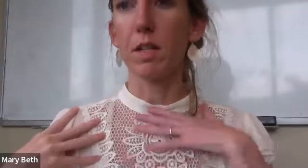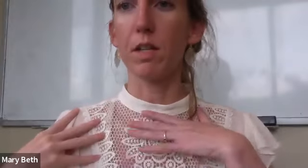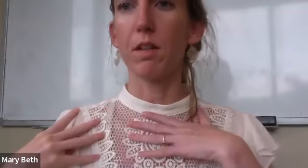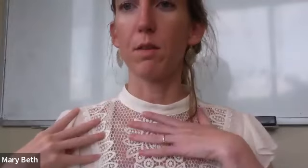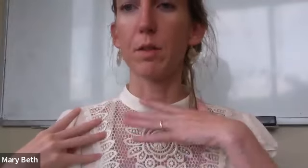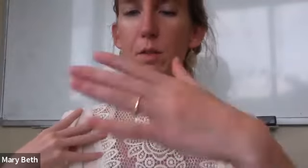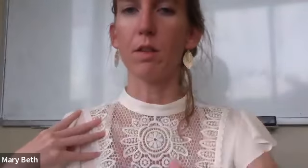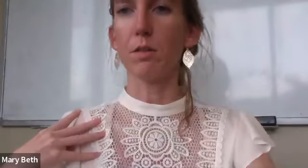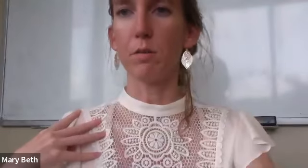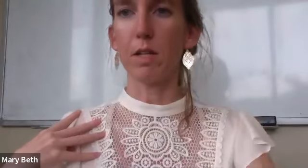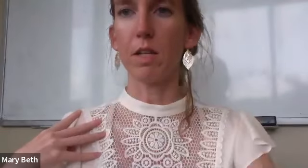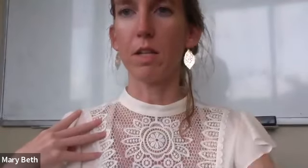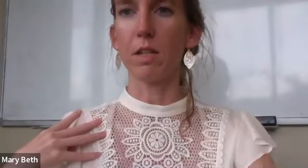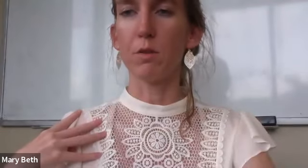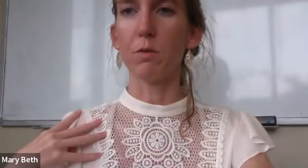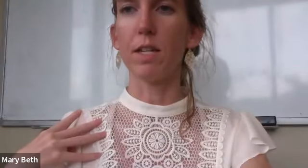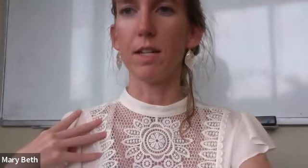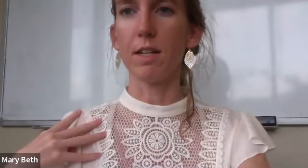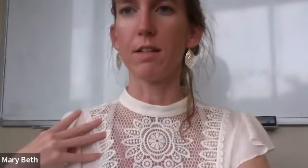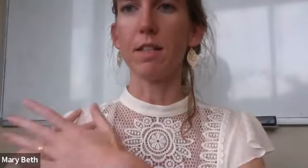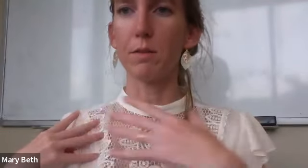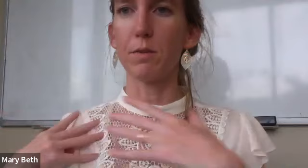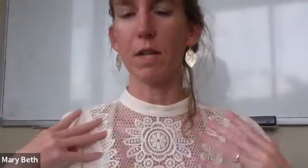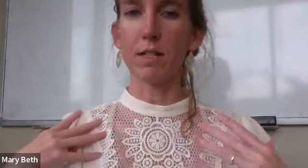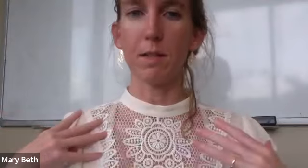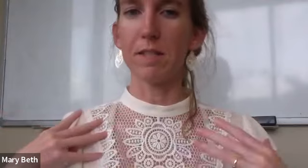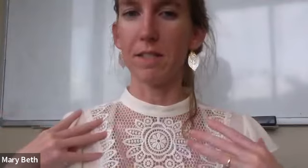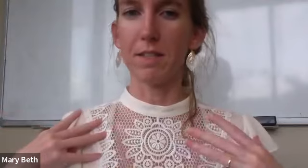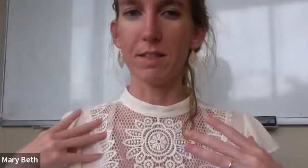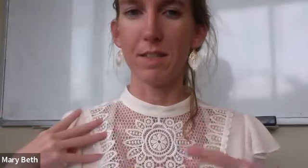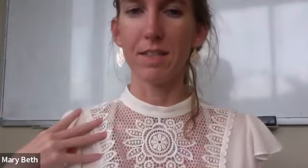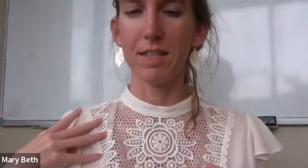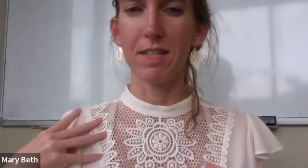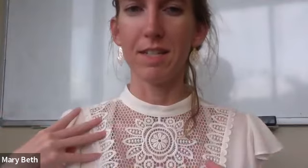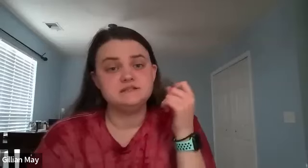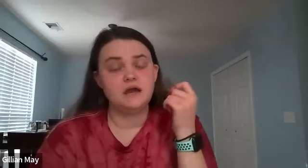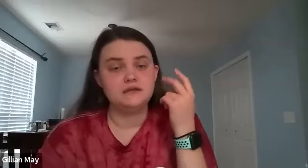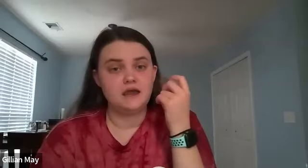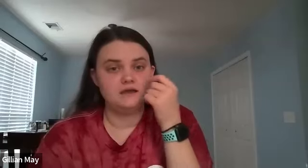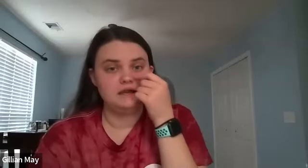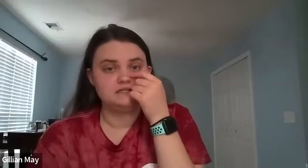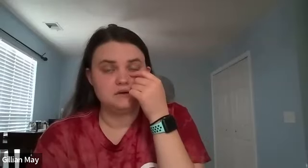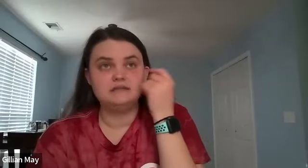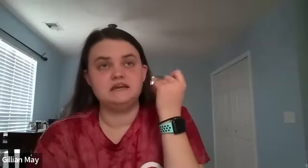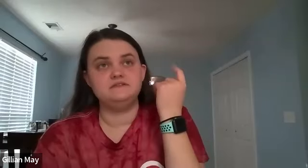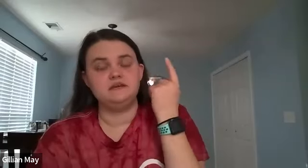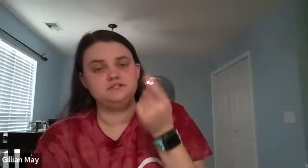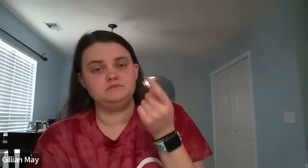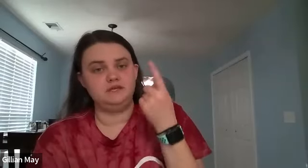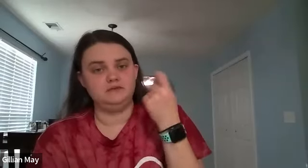thinking the person across from me is reading left to right. Does that make sense? I see. Yeah. And I definitely get what you mean,